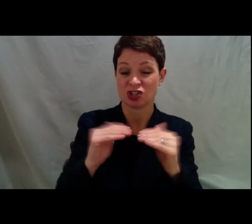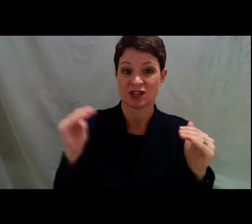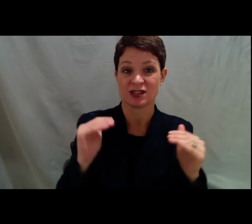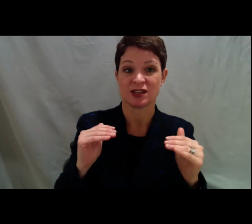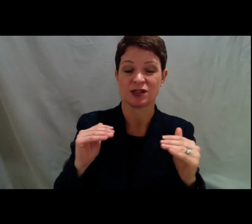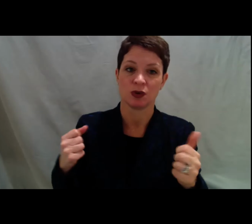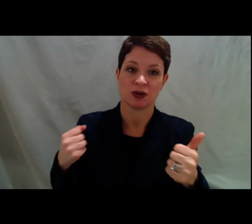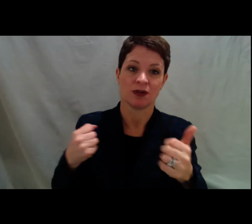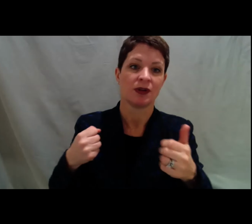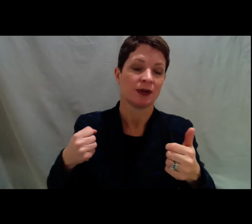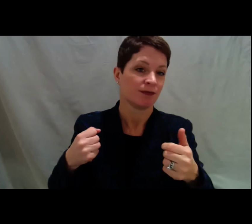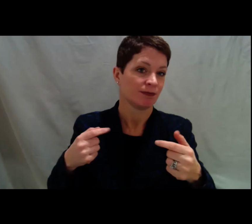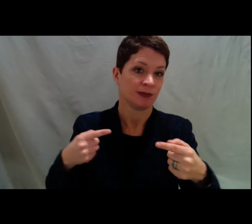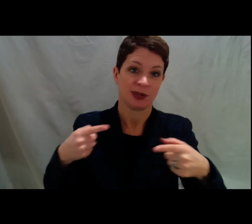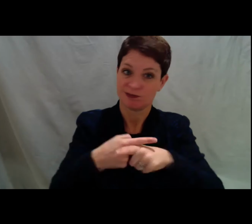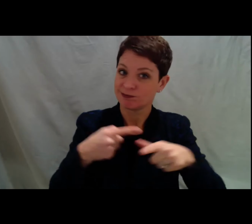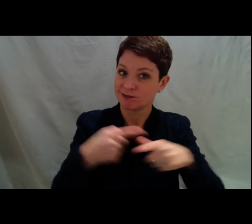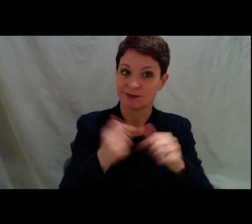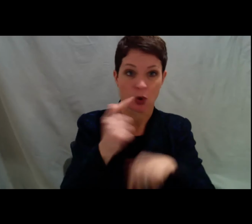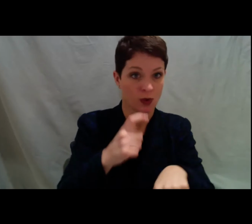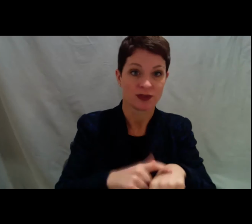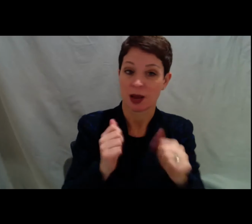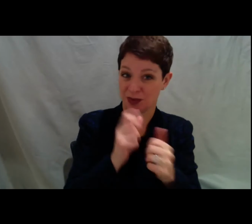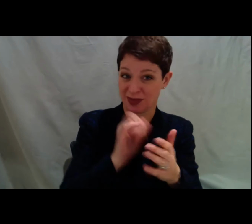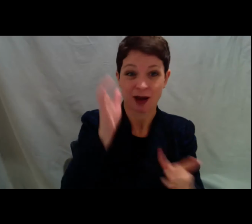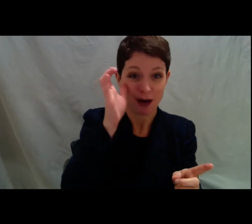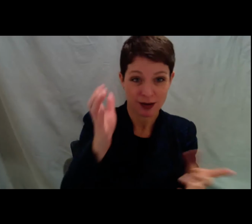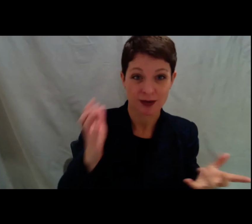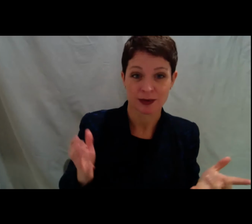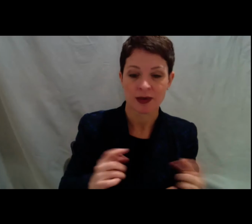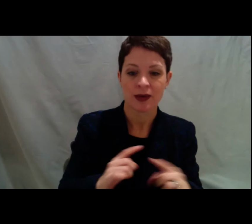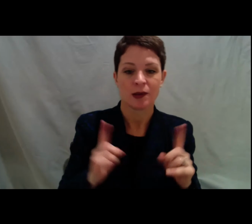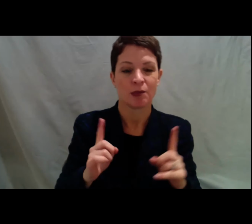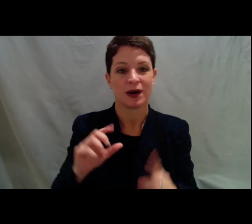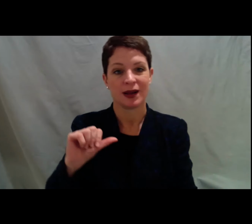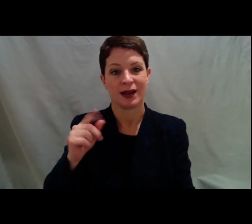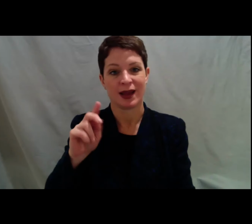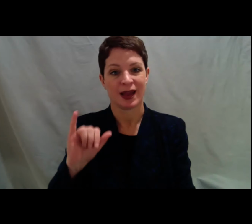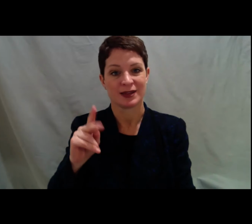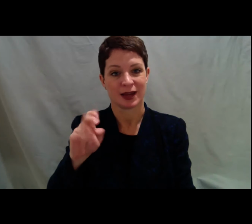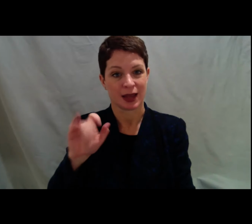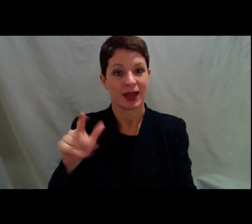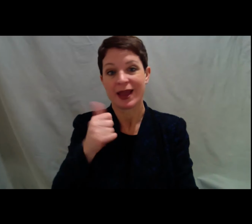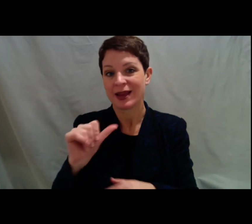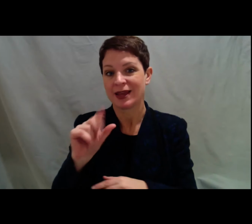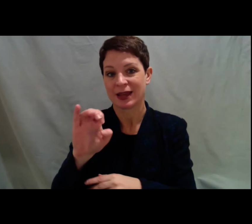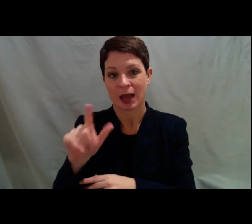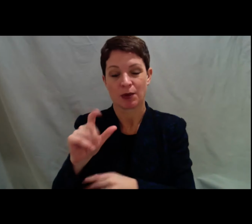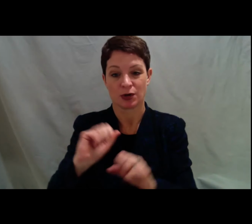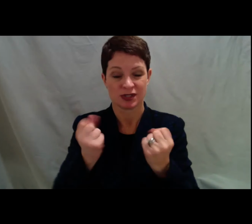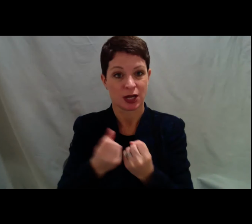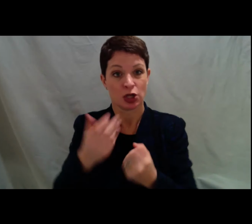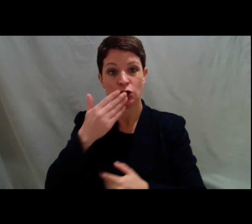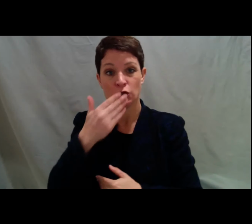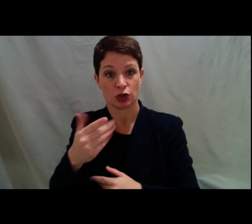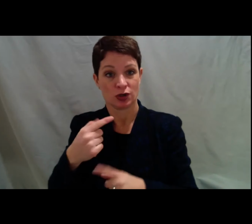against. And the issue is that in a capitalist society, goods and services are produced